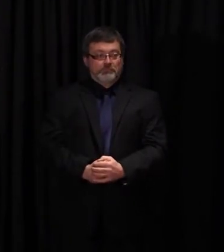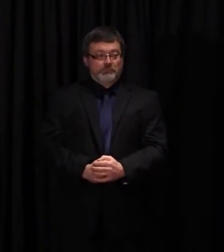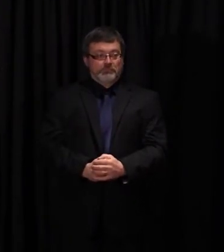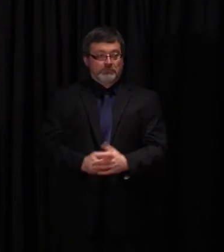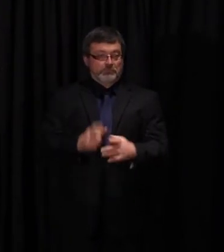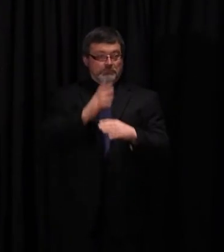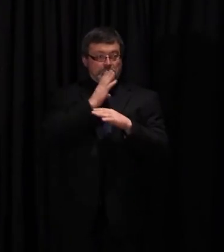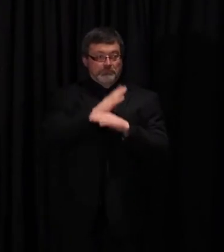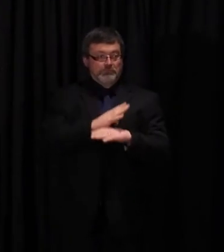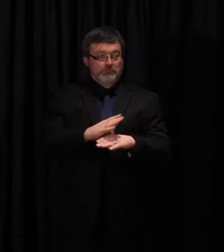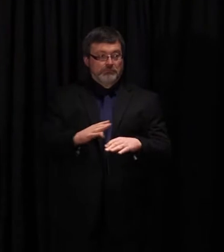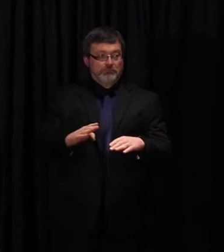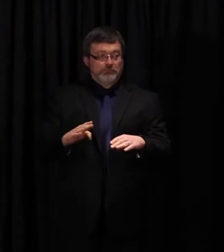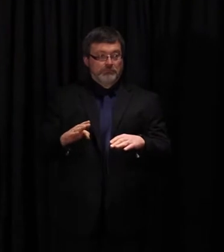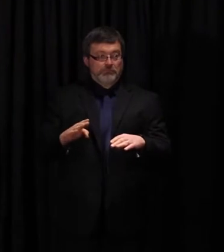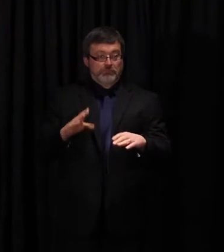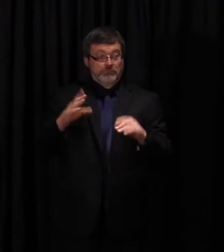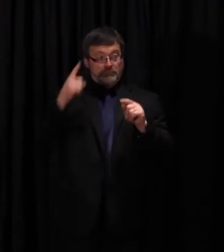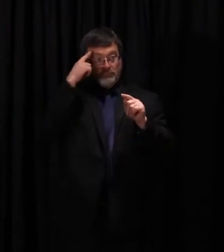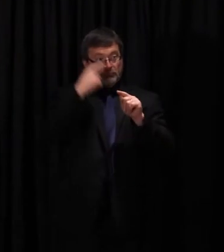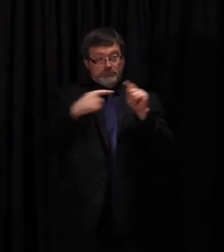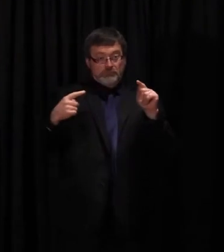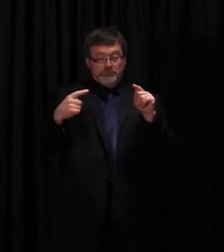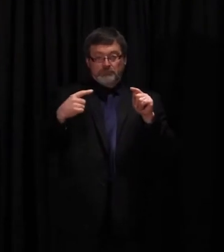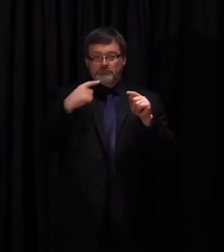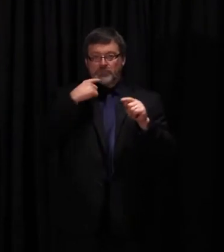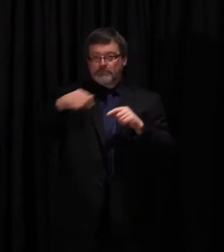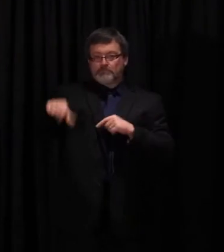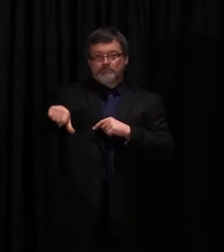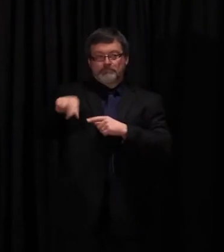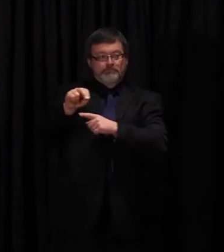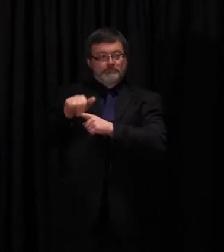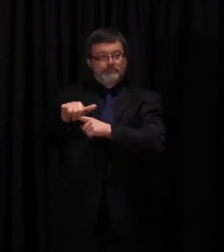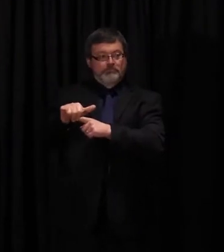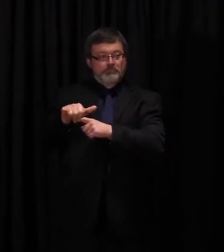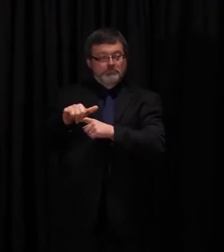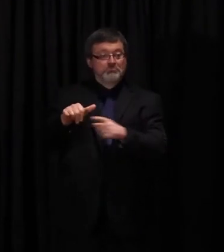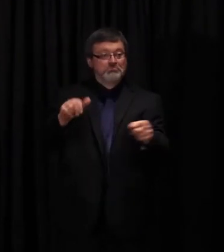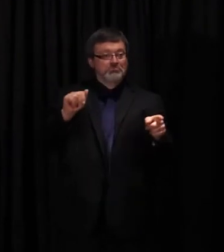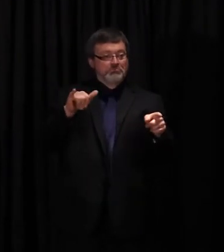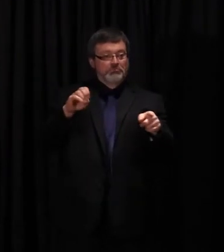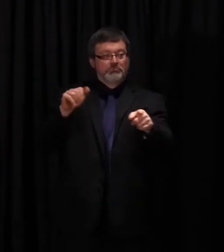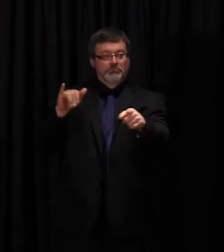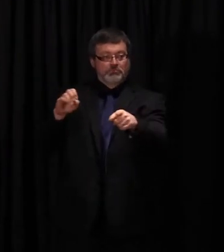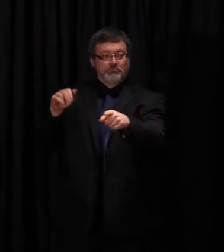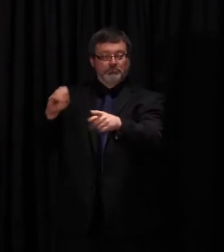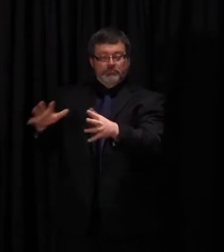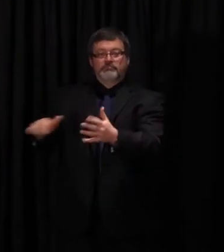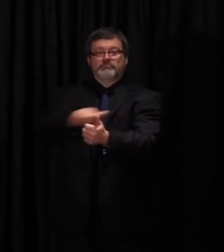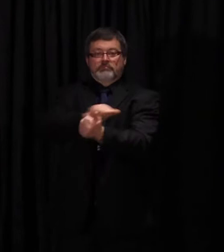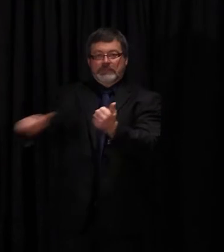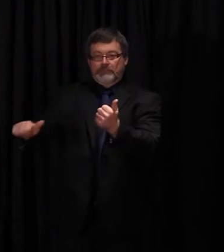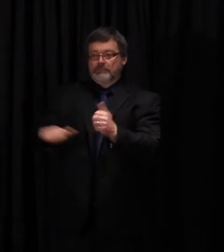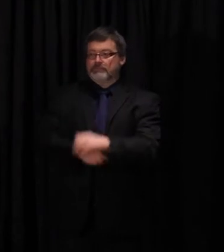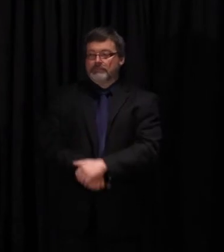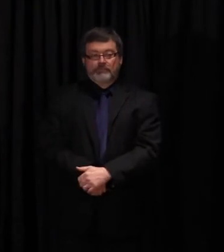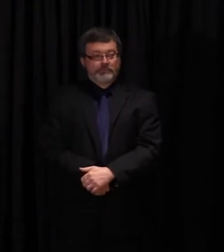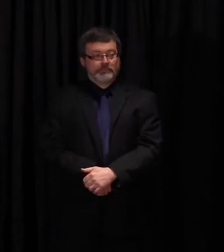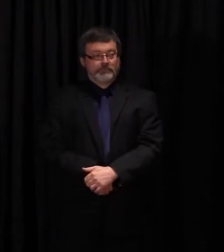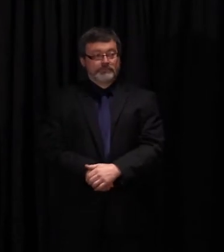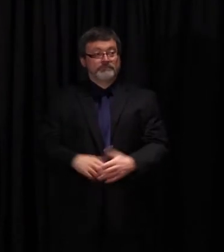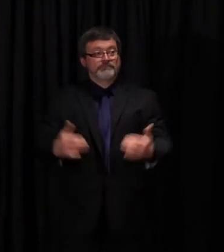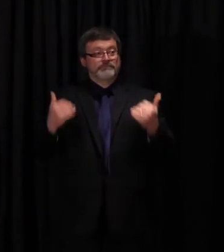Those opposed, nay. The ayes have it, and the motion is carried. I shall now